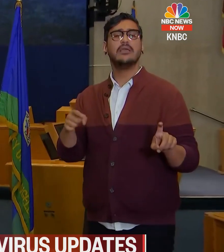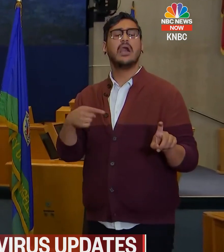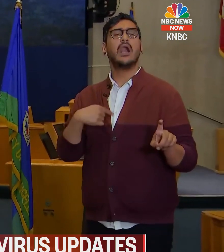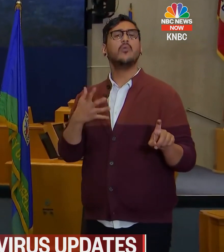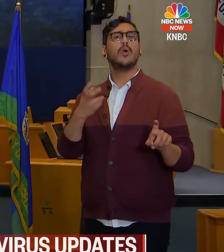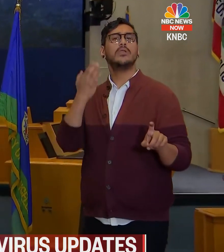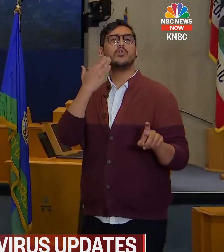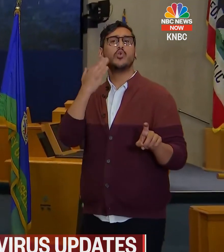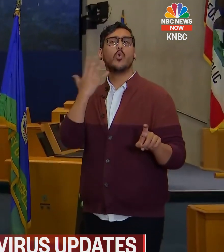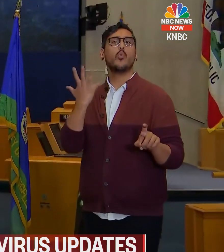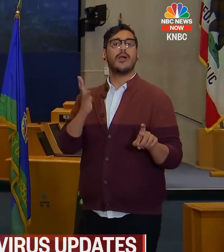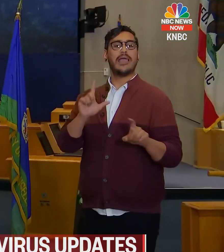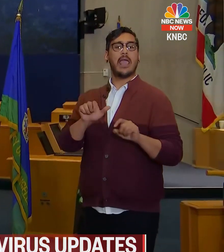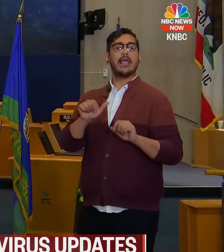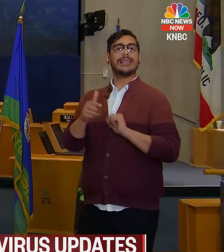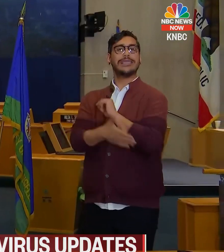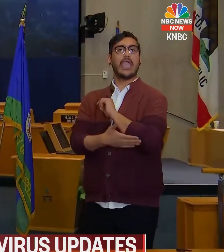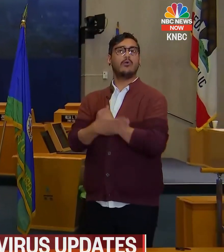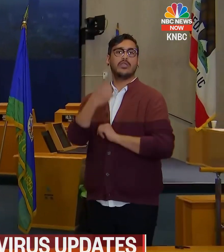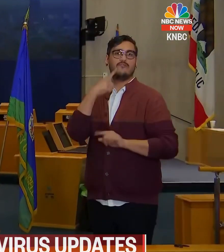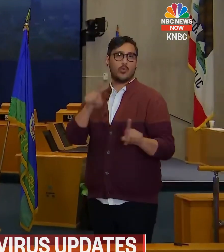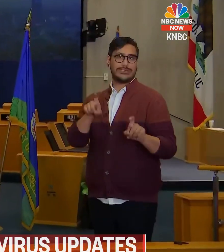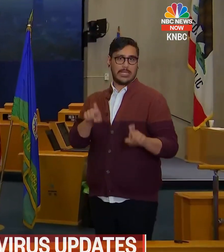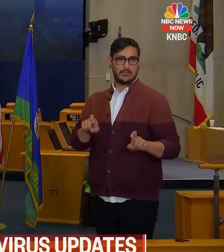LA County's current guidelines for testing are?